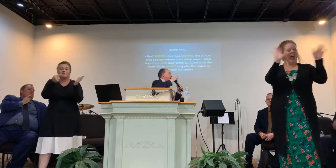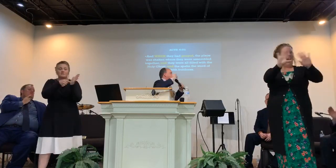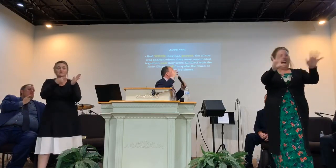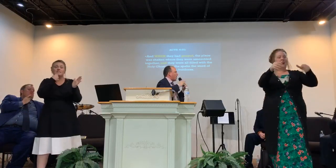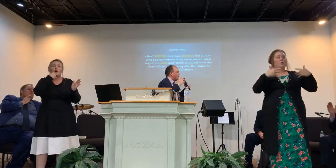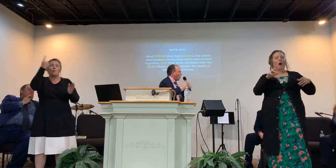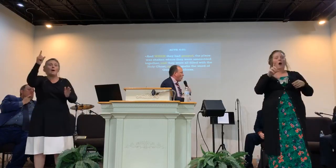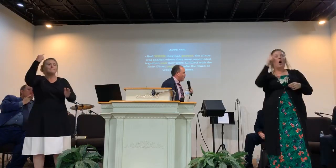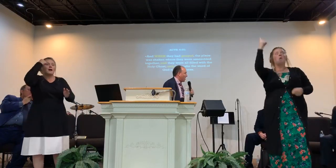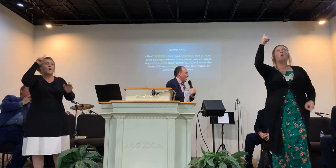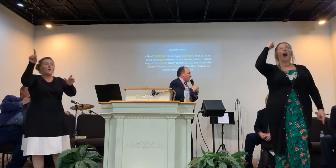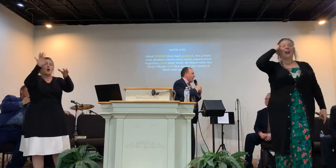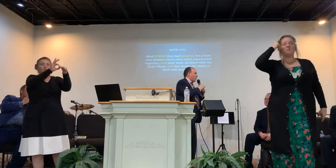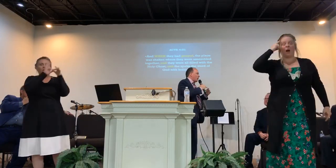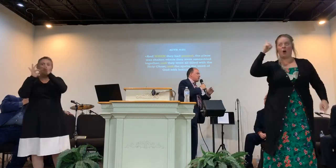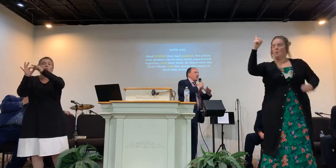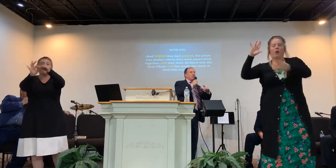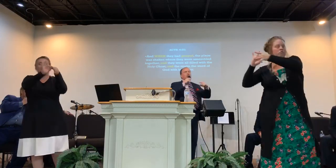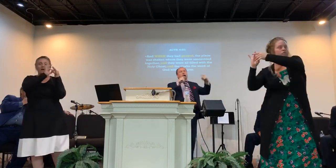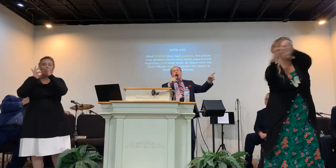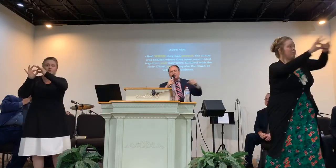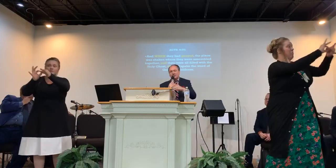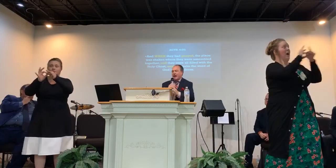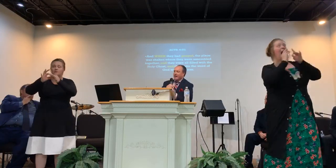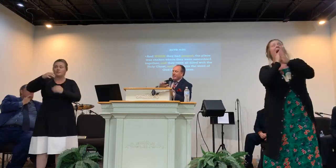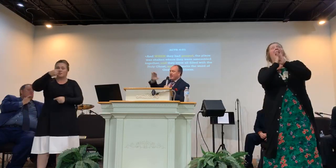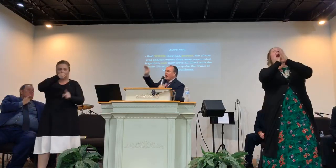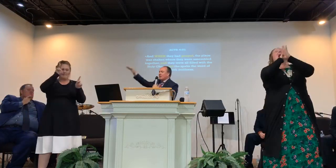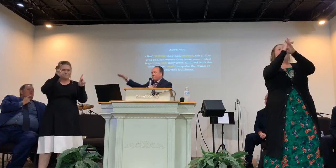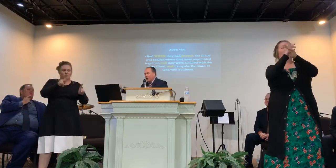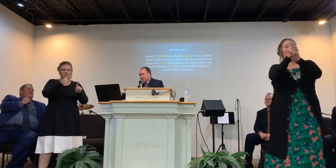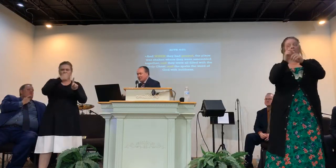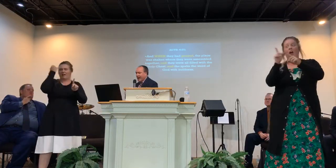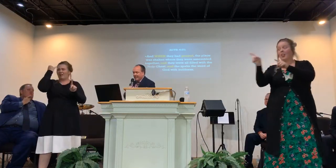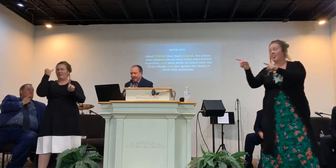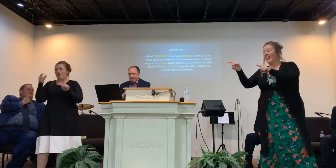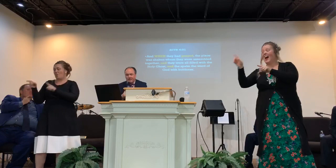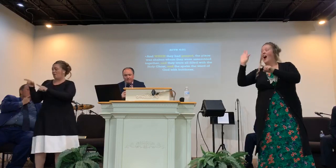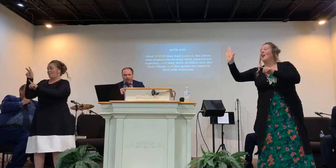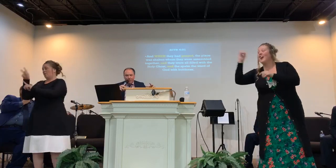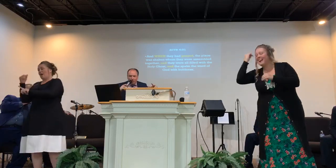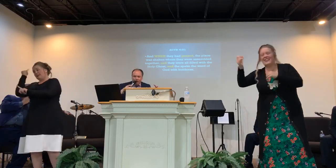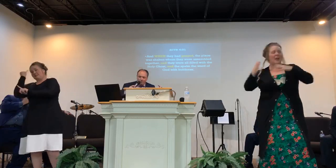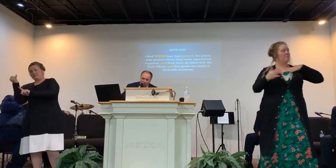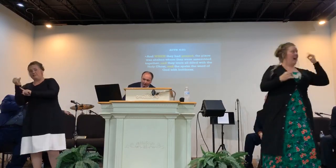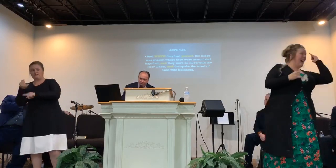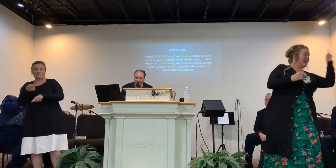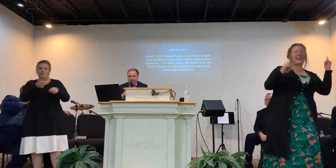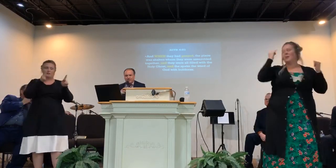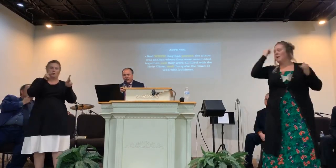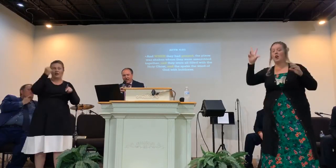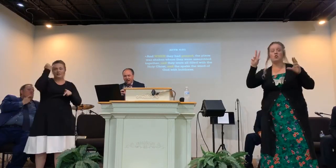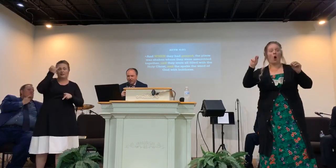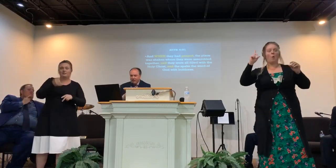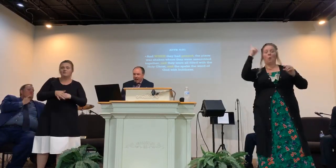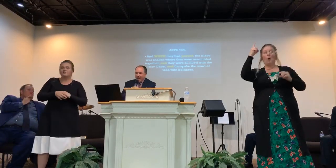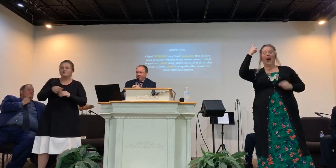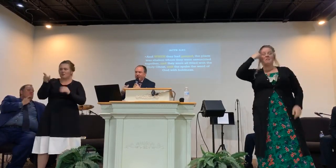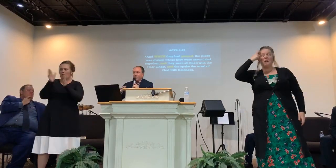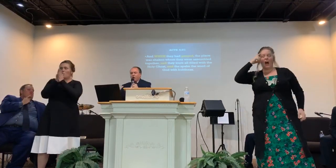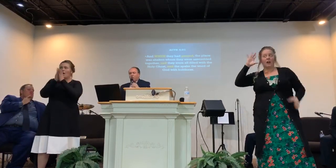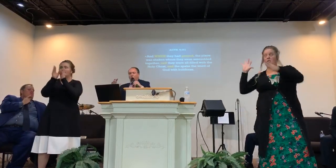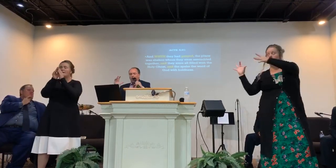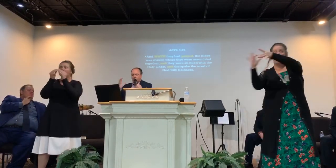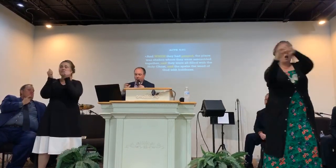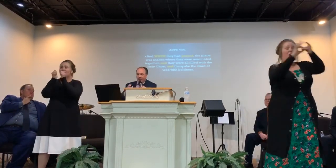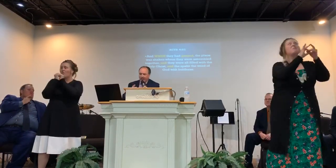one mind and one accord. They weren't this person's idea, that person's idea. They were in a prayer meeting together, and